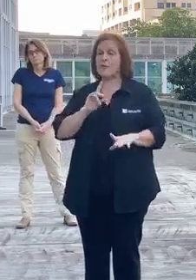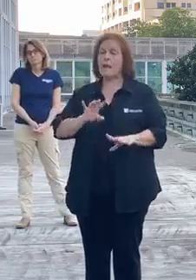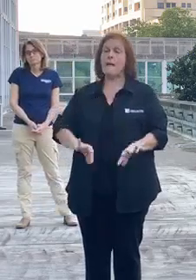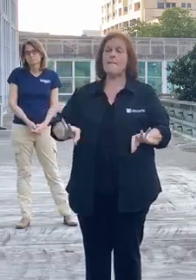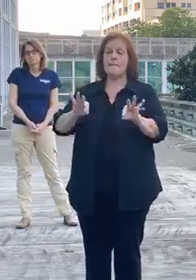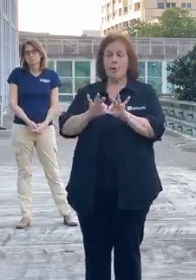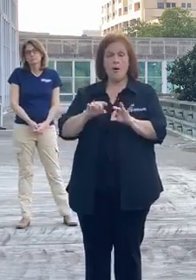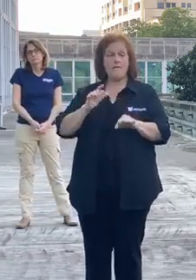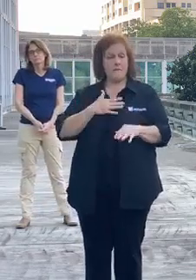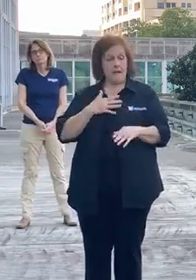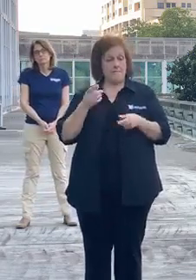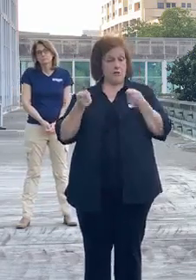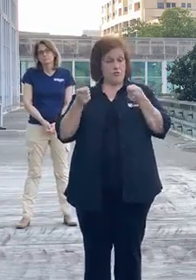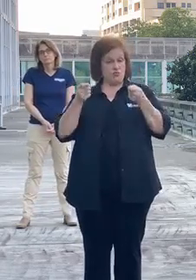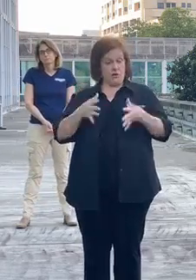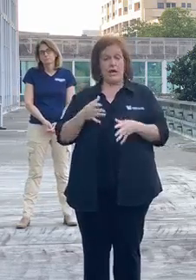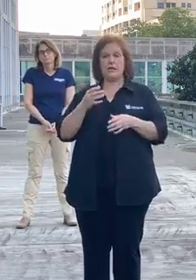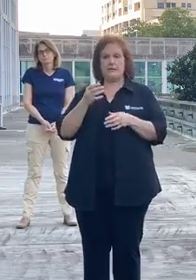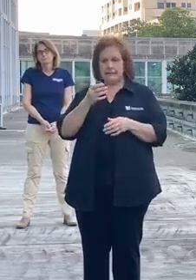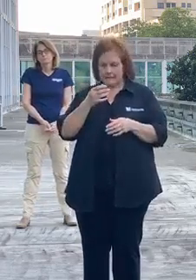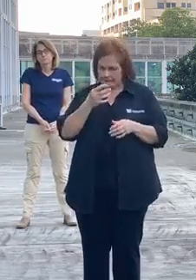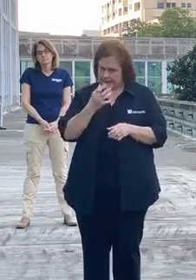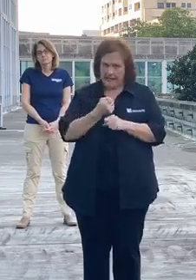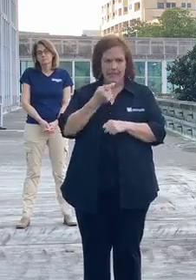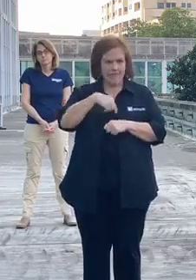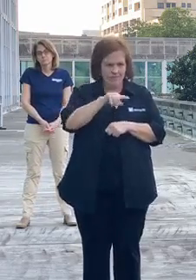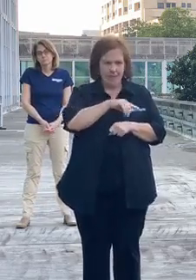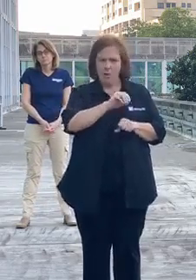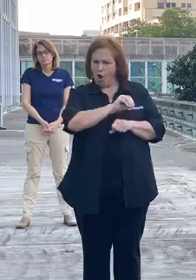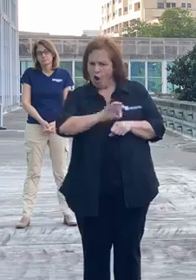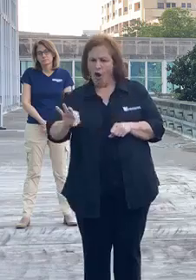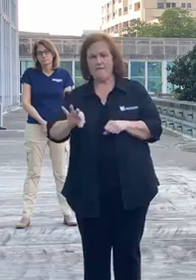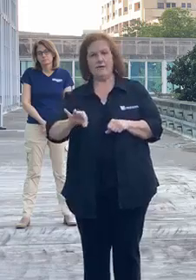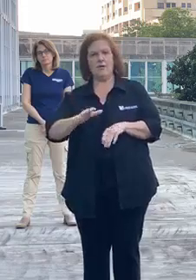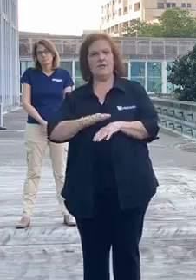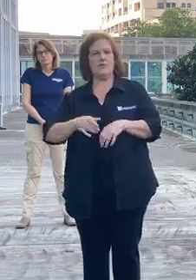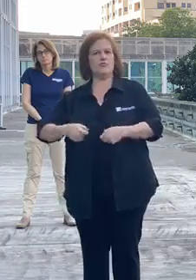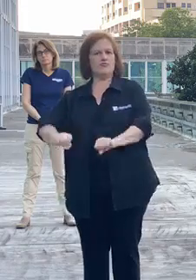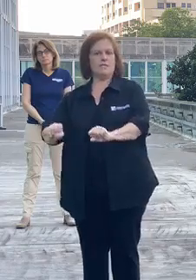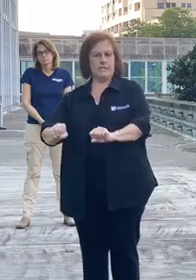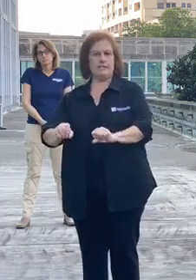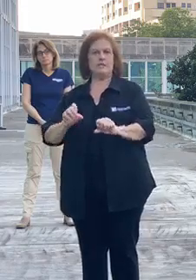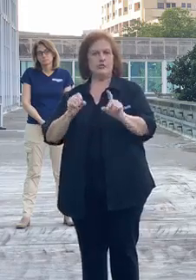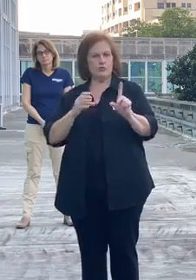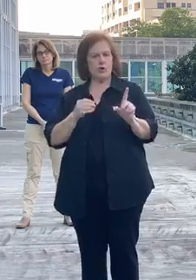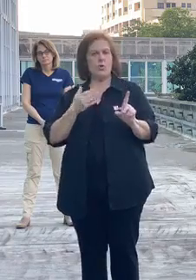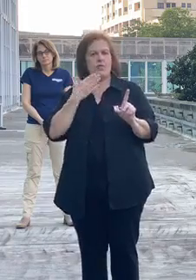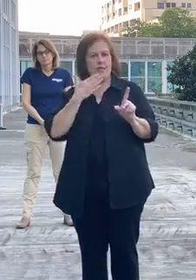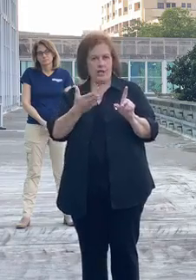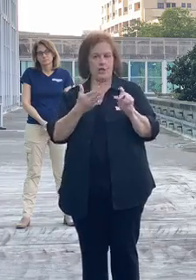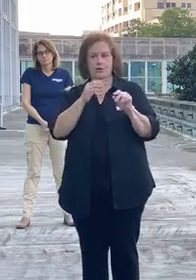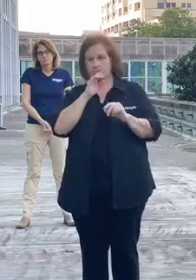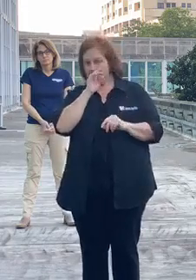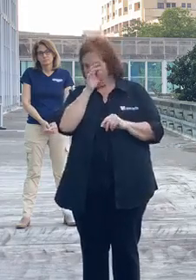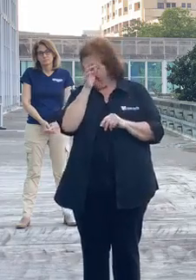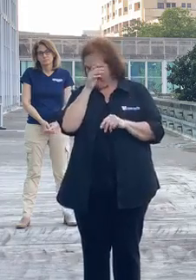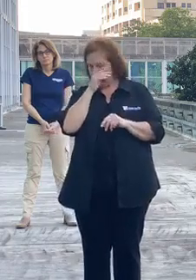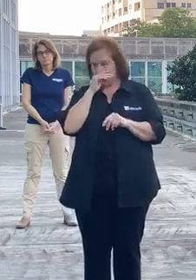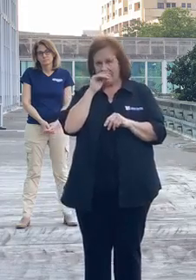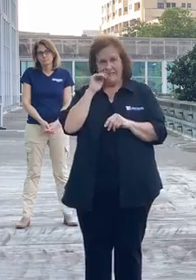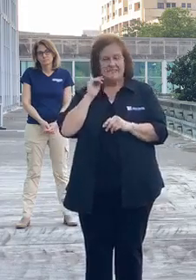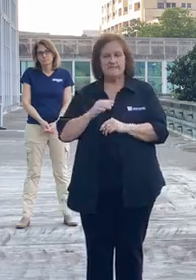me and my administration, to get them off of the street. And so thank you for your question.